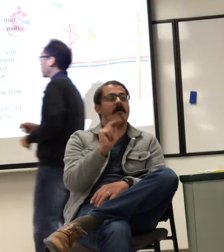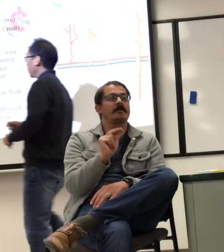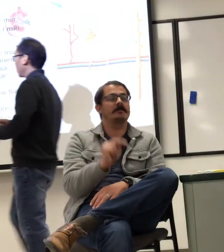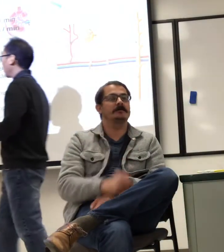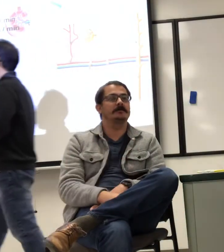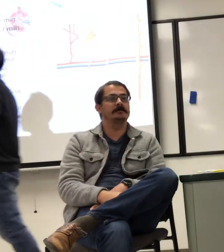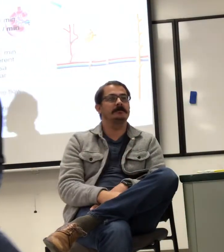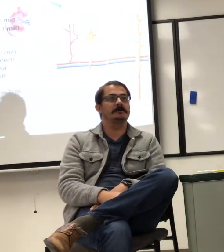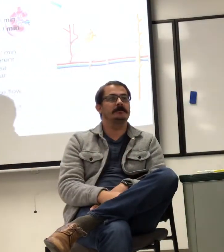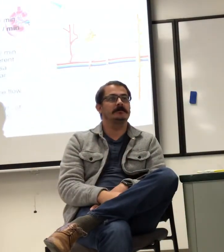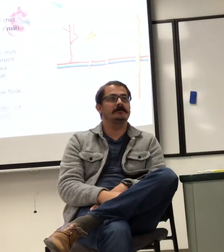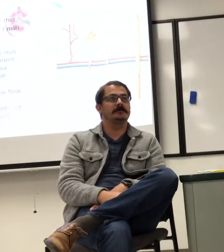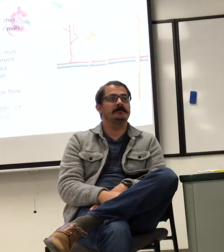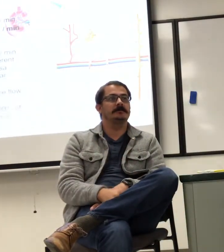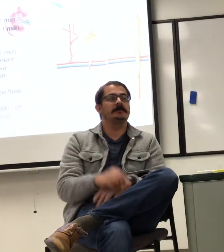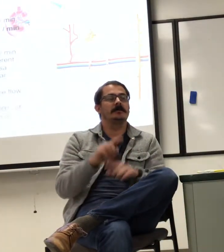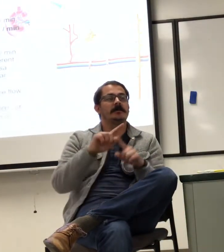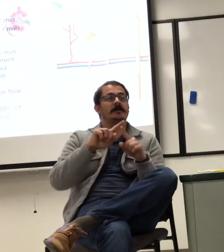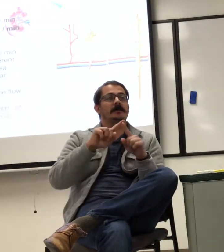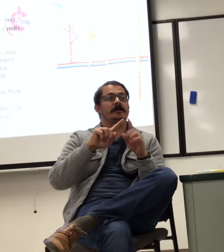And we'll start with filtration.